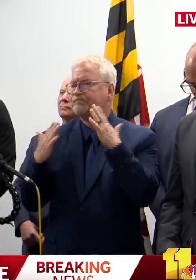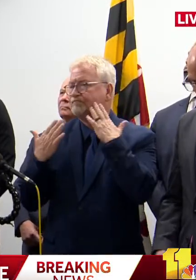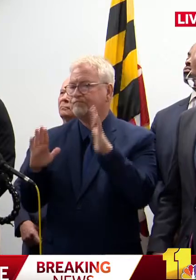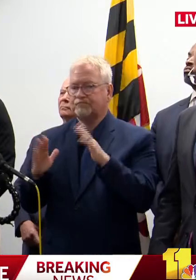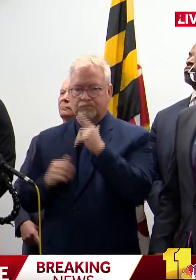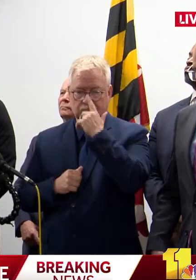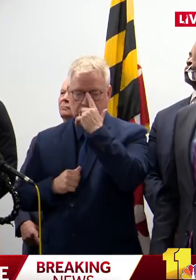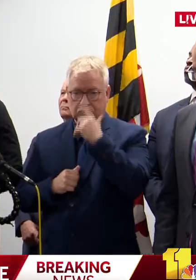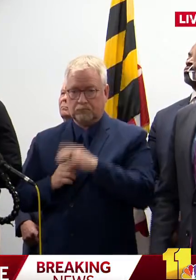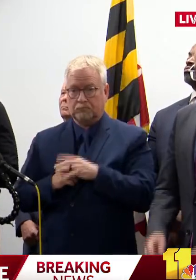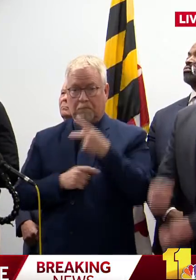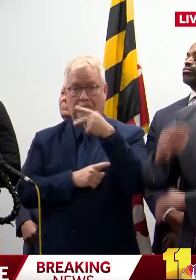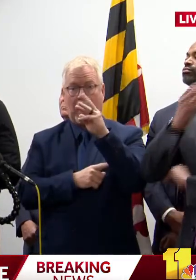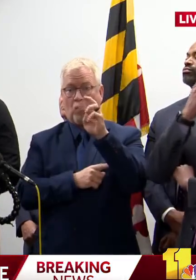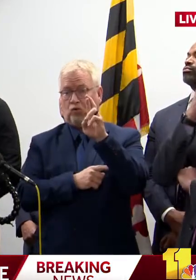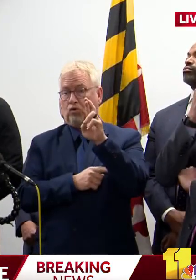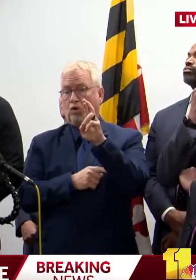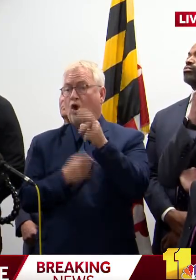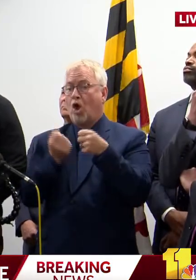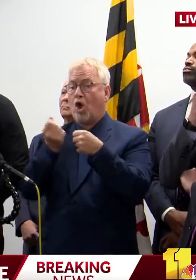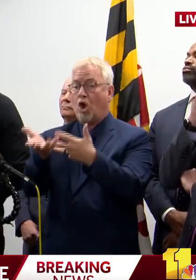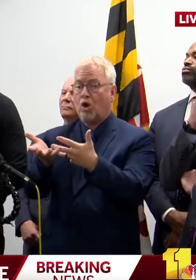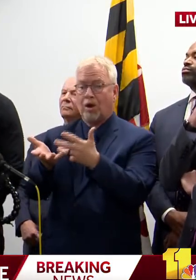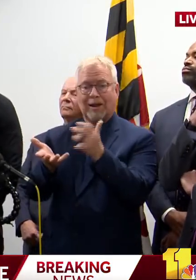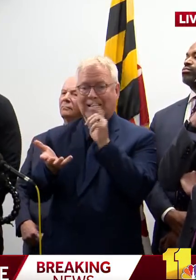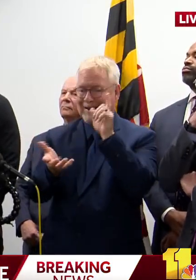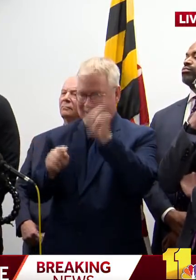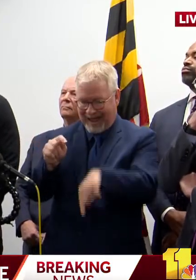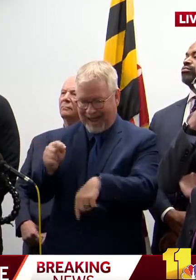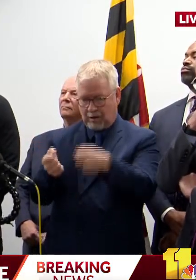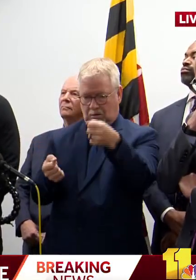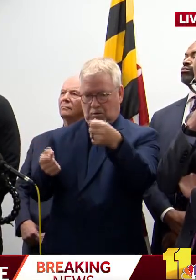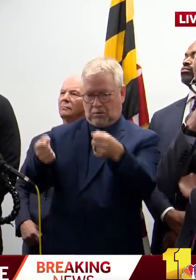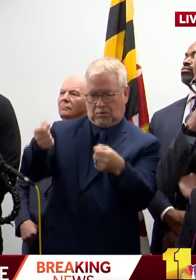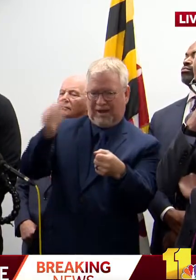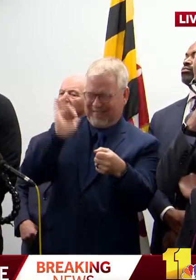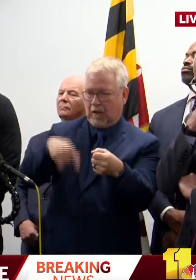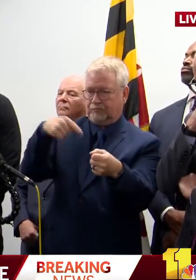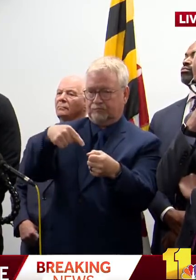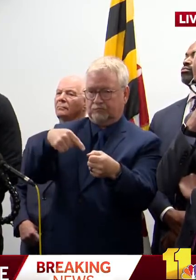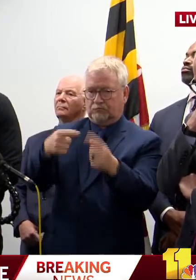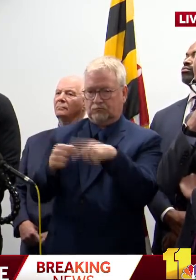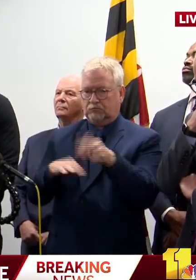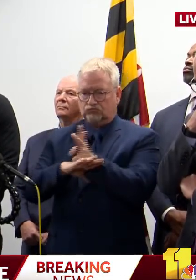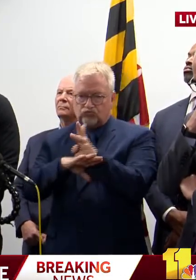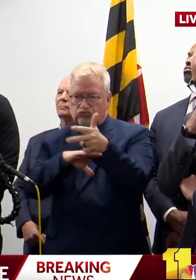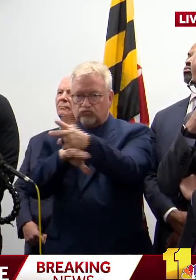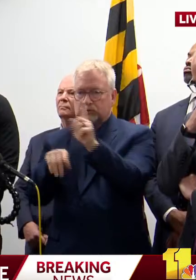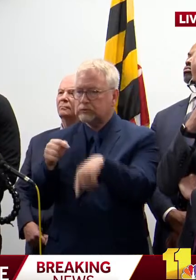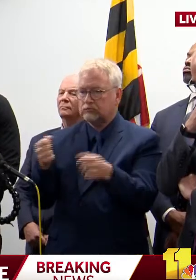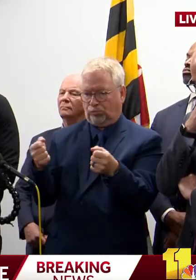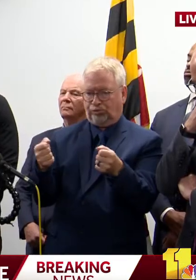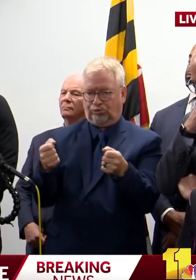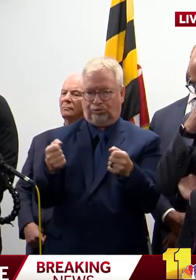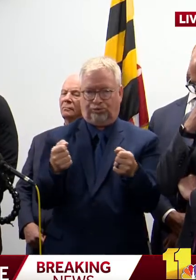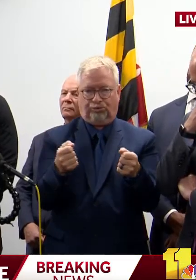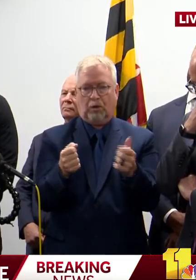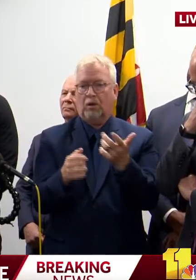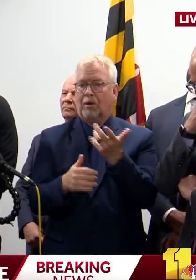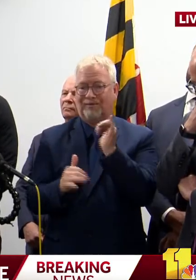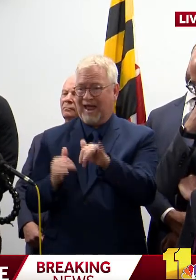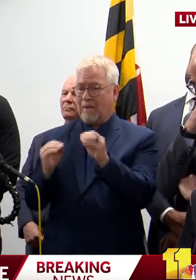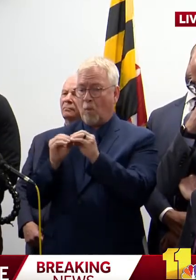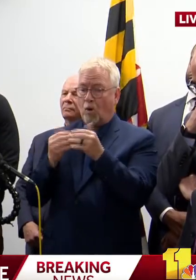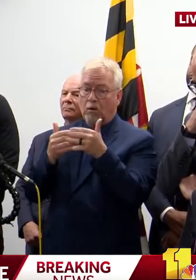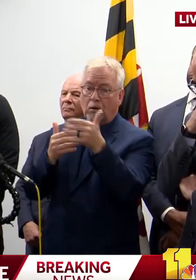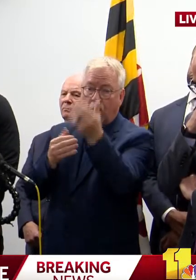and meant it was an inability for there to be proper steering and proper adjustments on the vessel, but we do not have any further